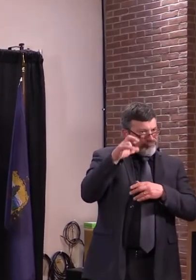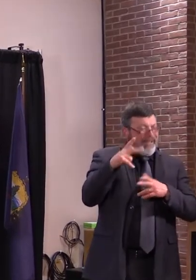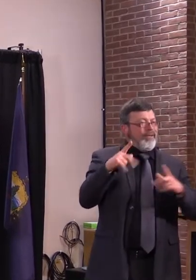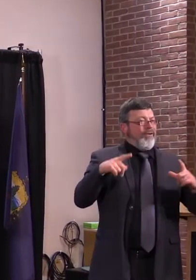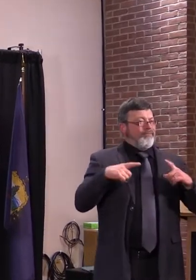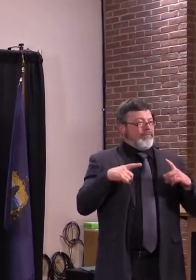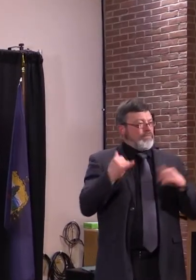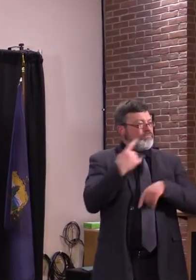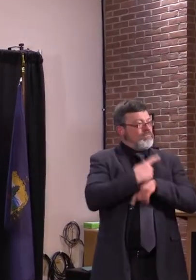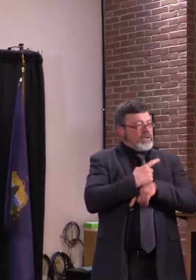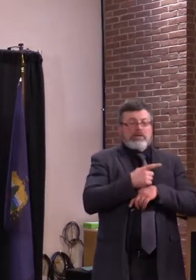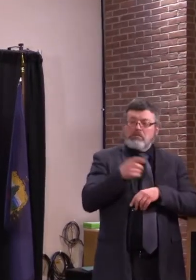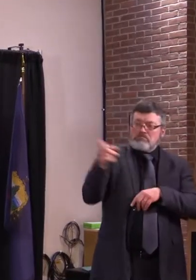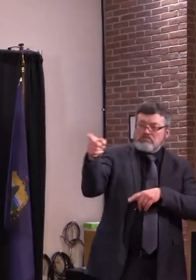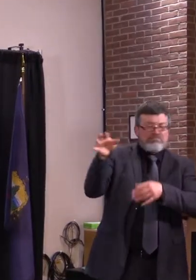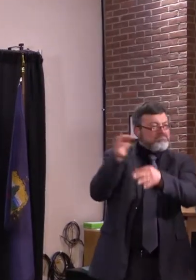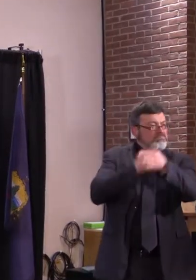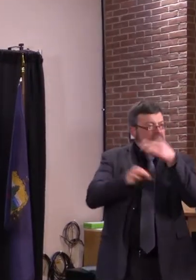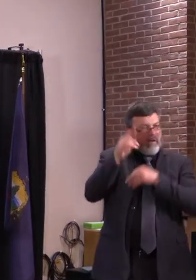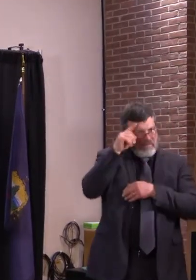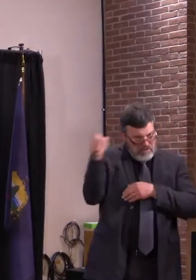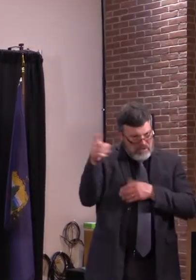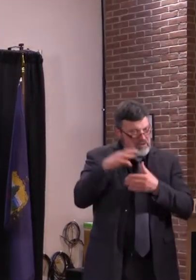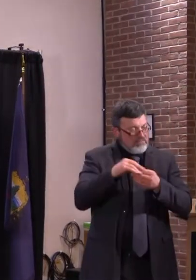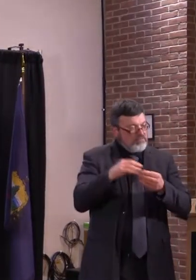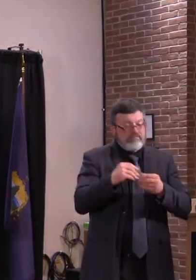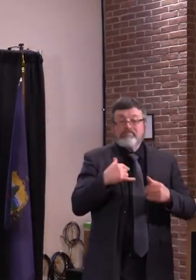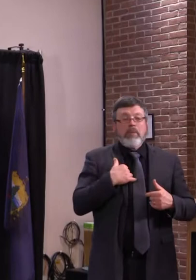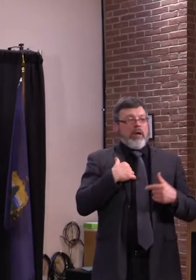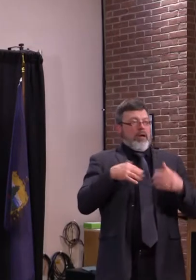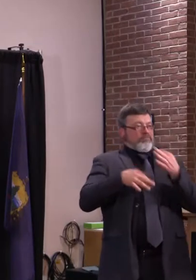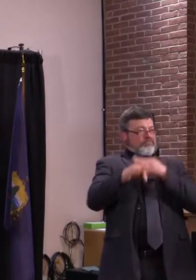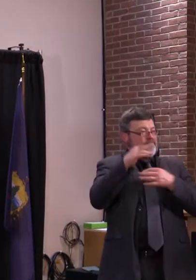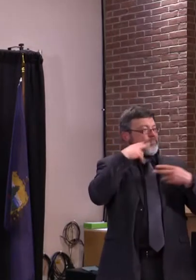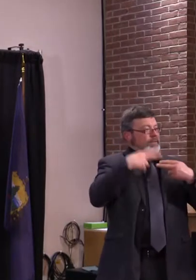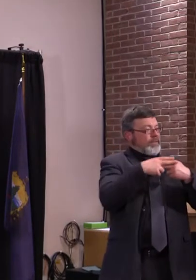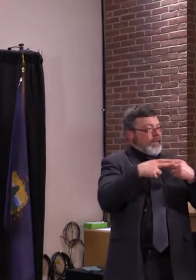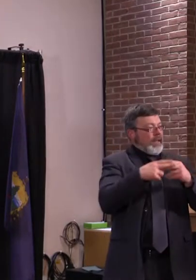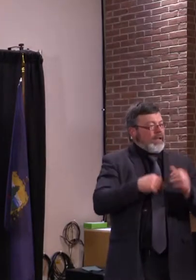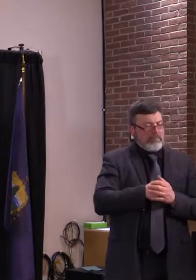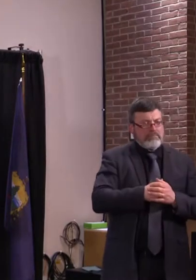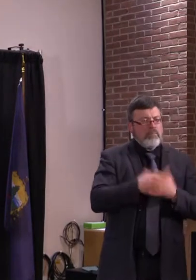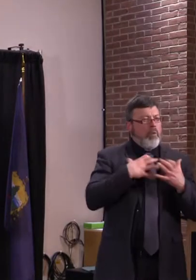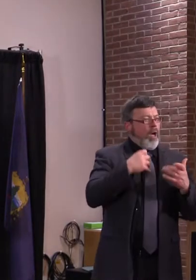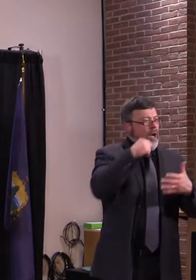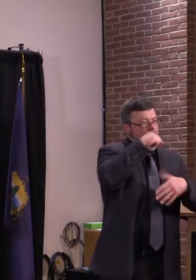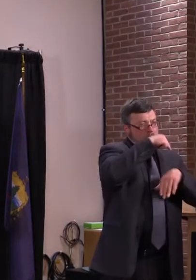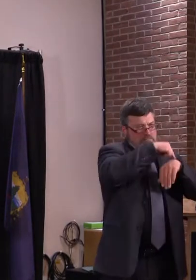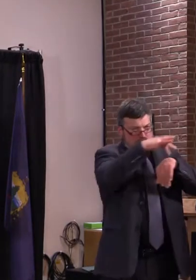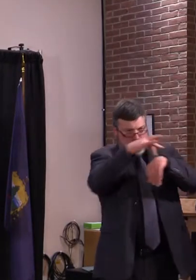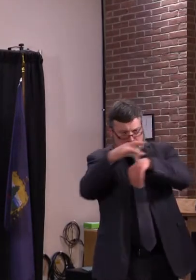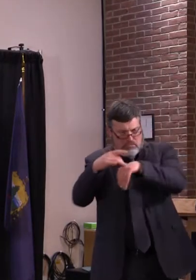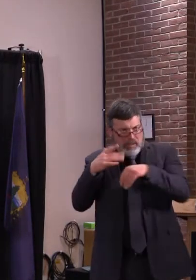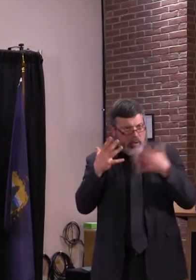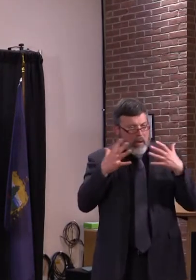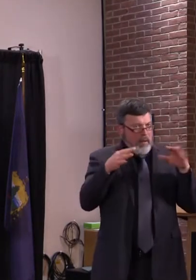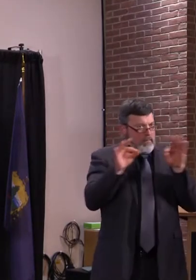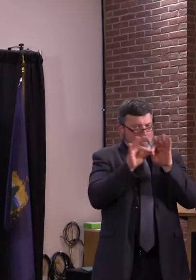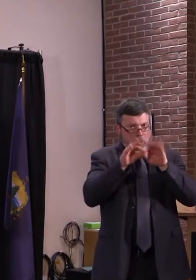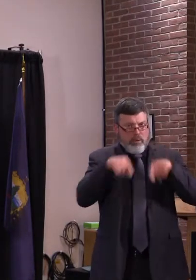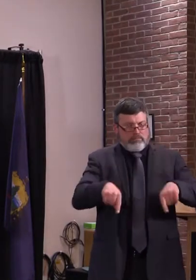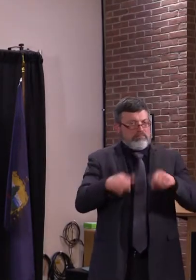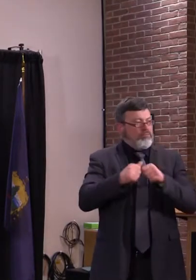presents. And these, as you'll see, will continue to reinforce the improving picture of COVID-19 here in